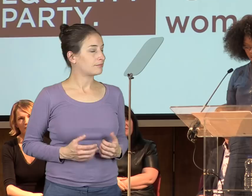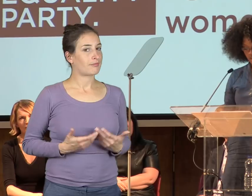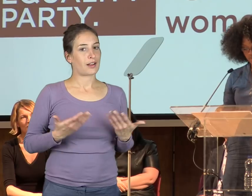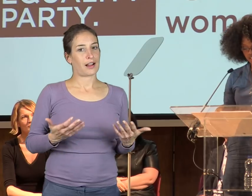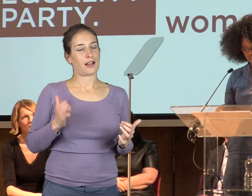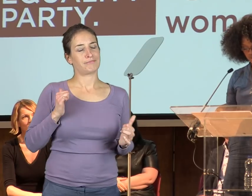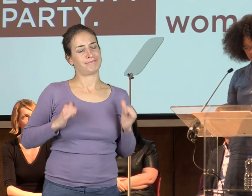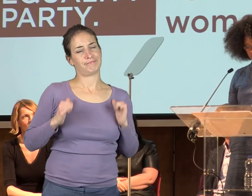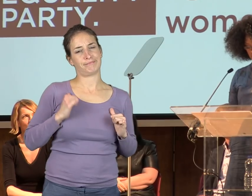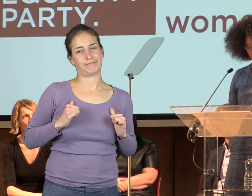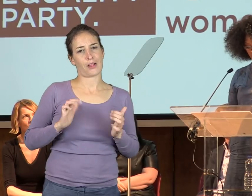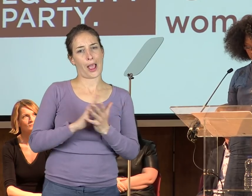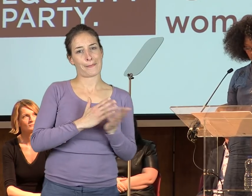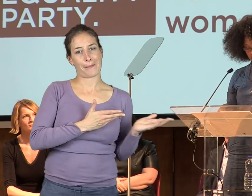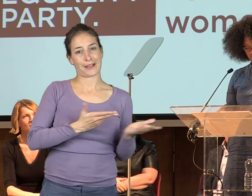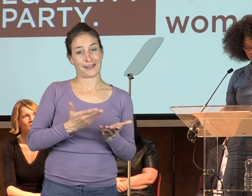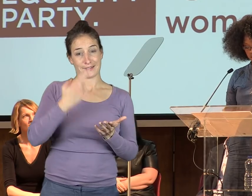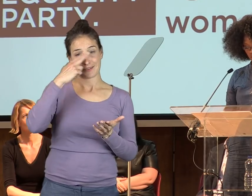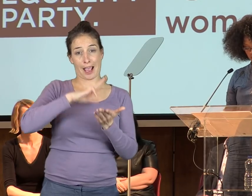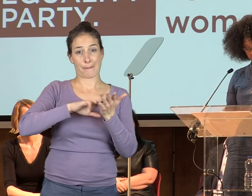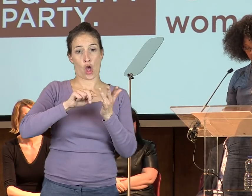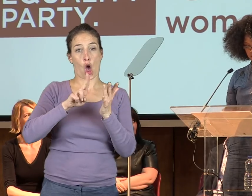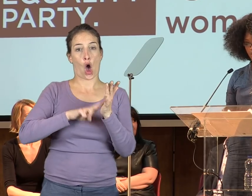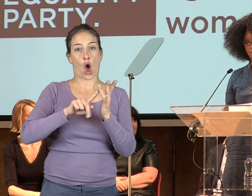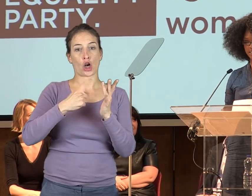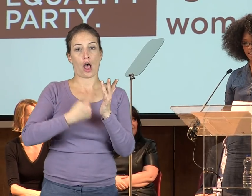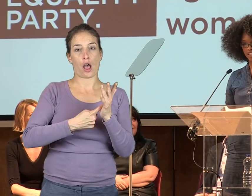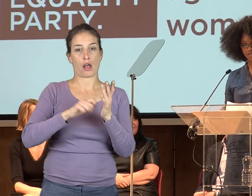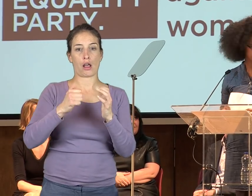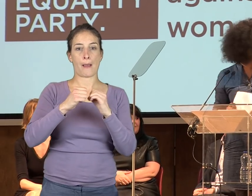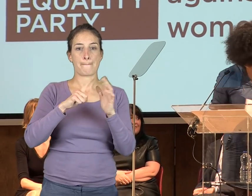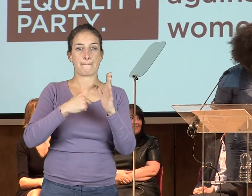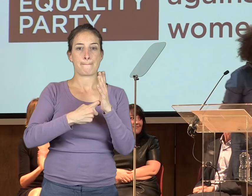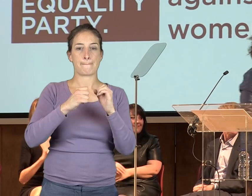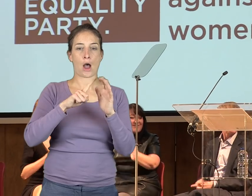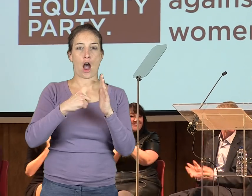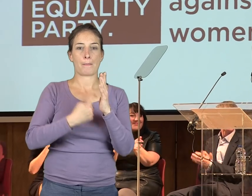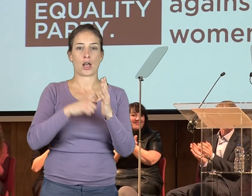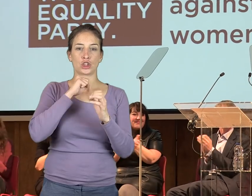It is now my great pleasure to introduce Honor Barber, who will be talking about equal representation.